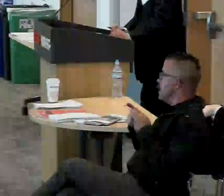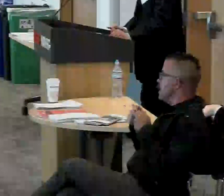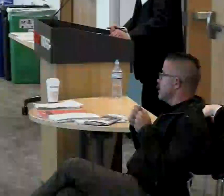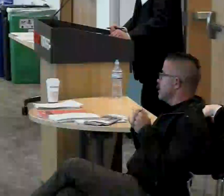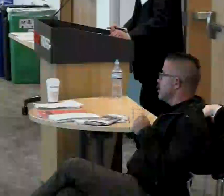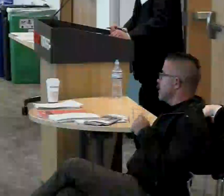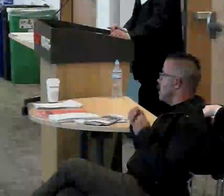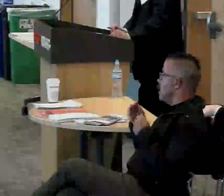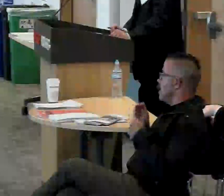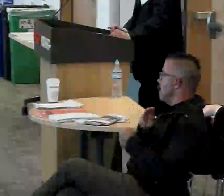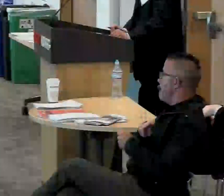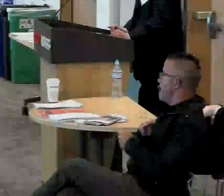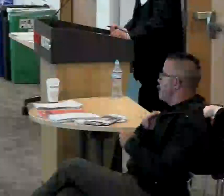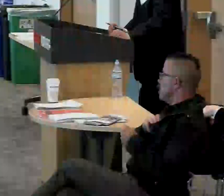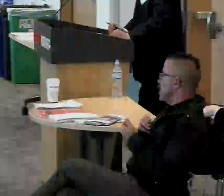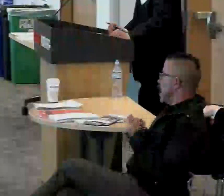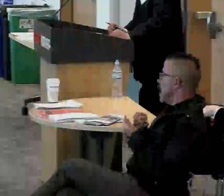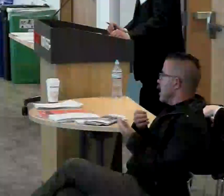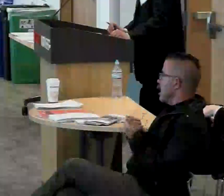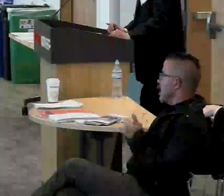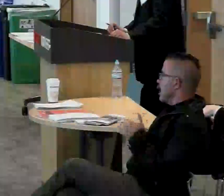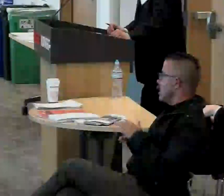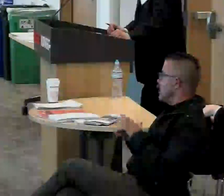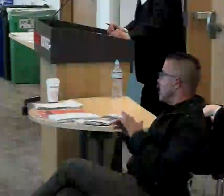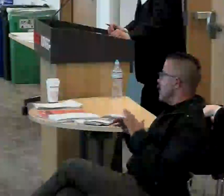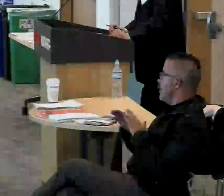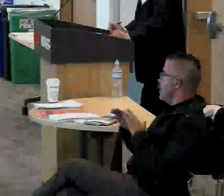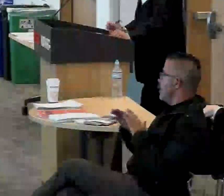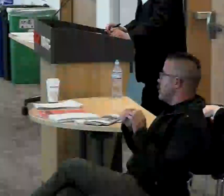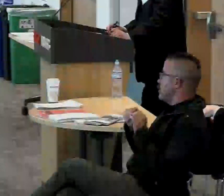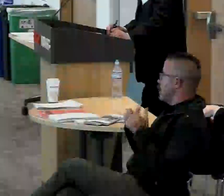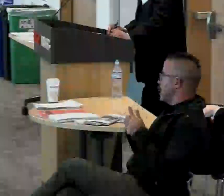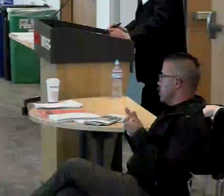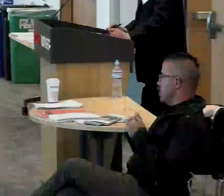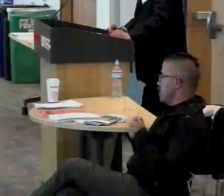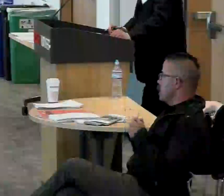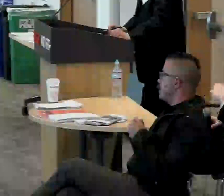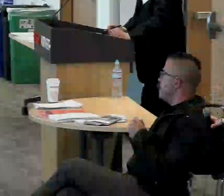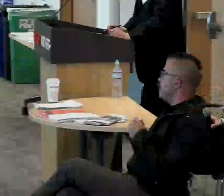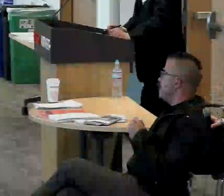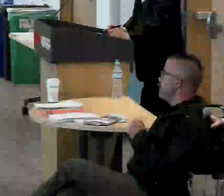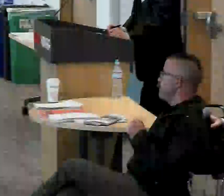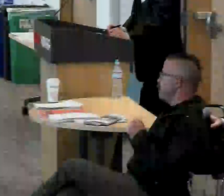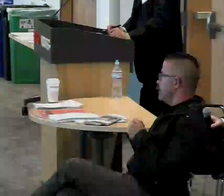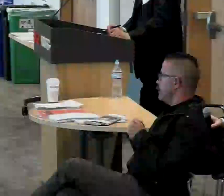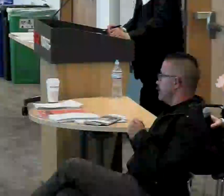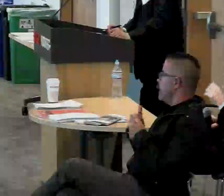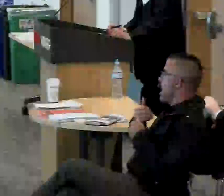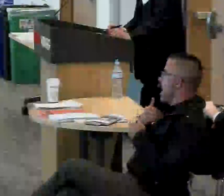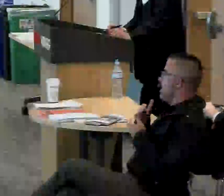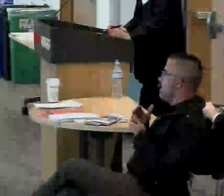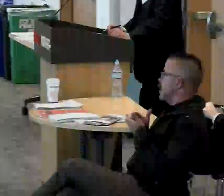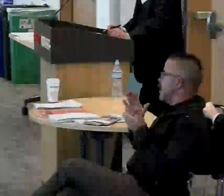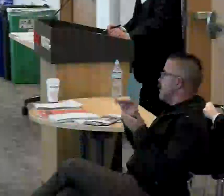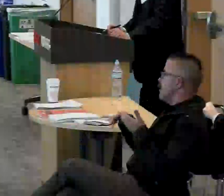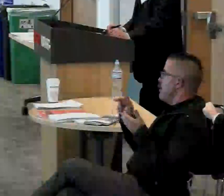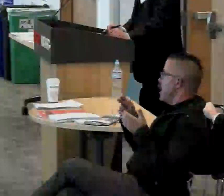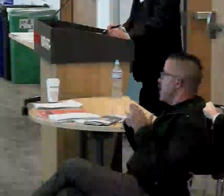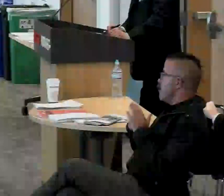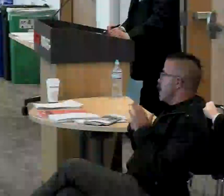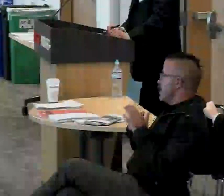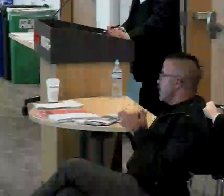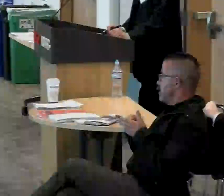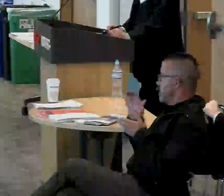Mission Economic Development Association. And there were some bank representatives that would actually